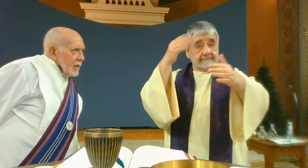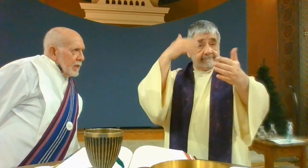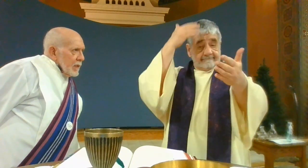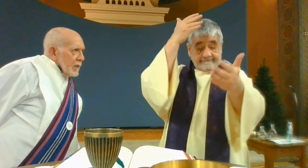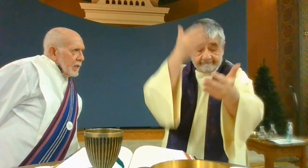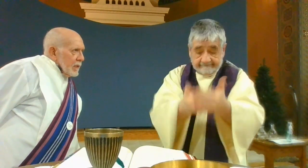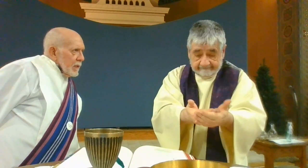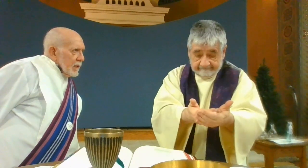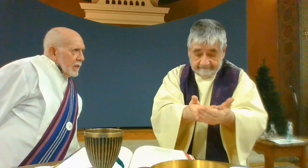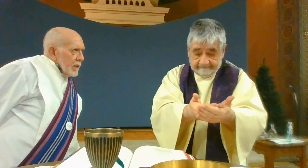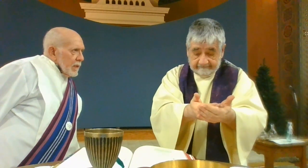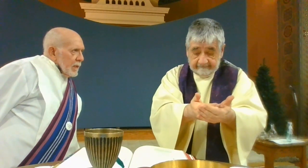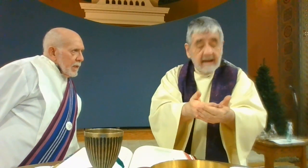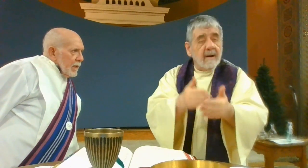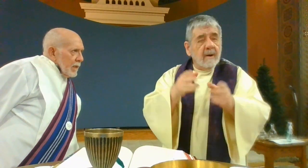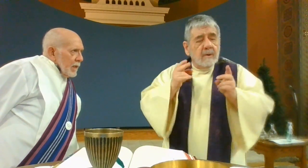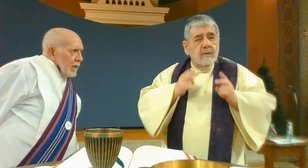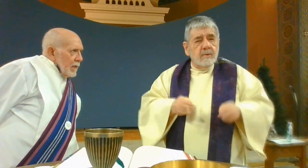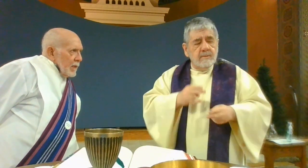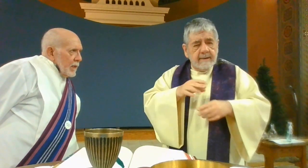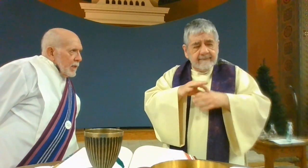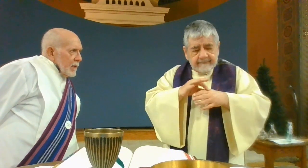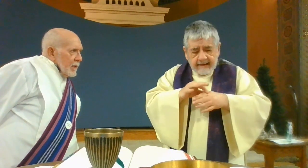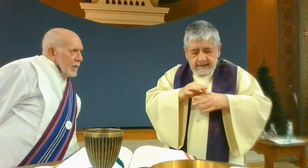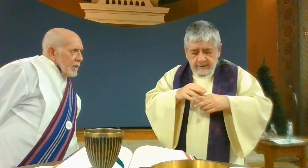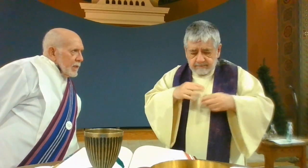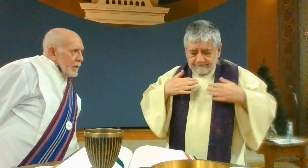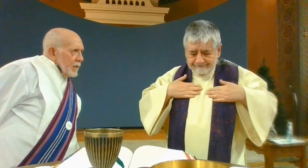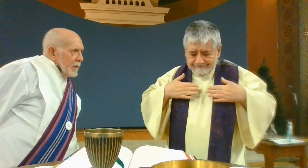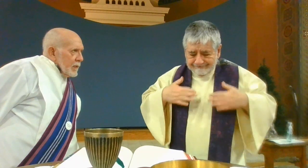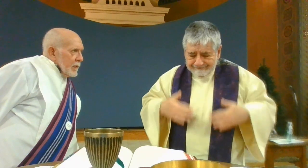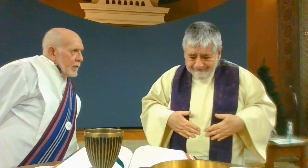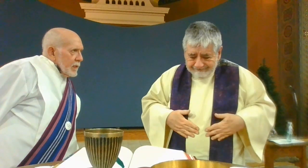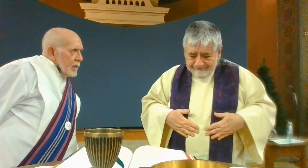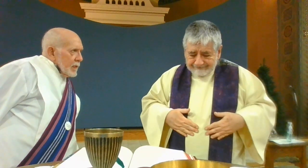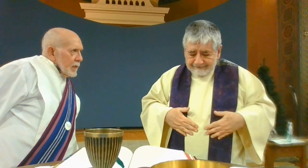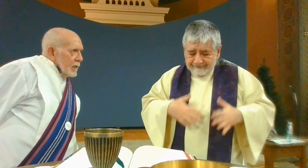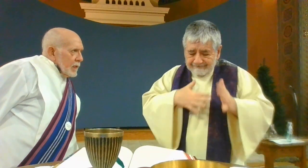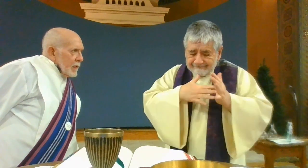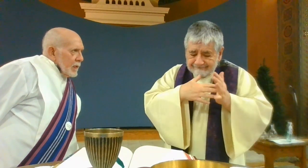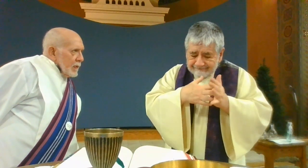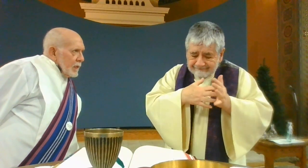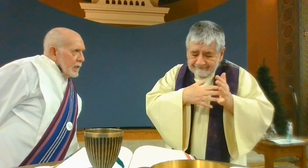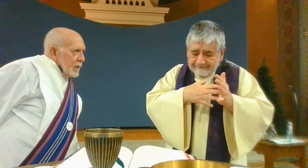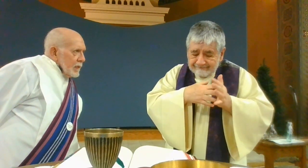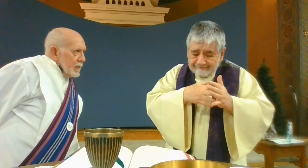For he assumed at his first coming the lowliness of human flesh.